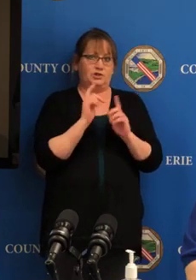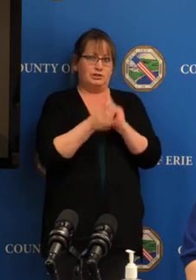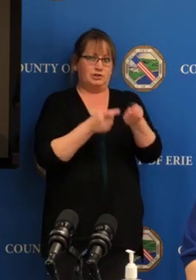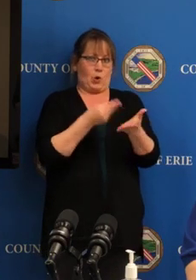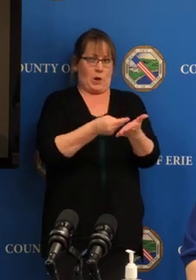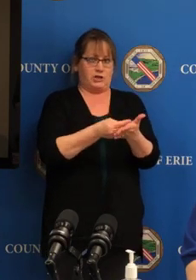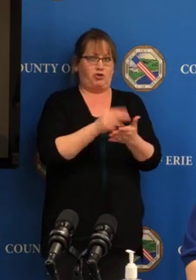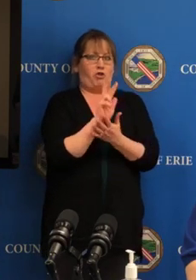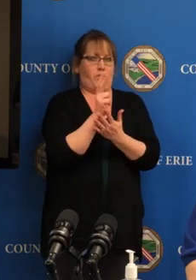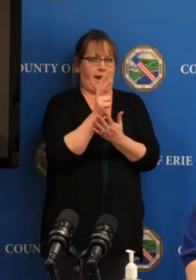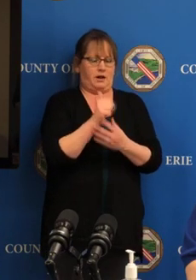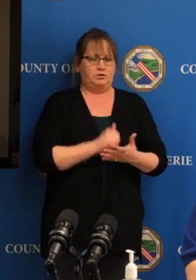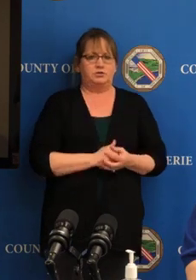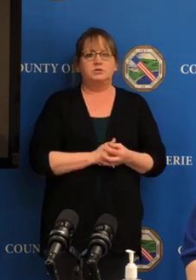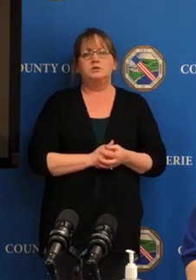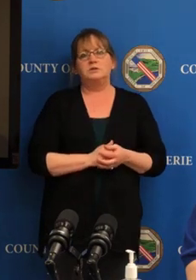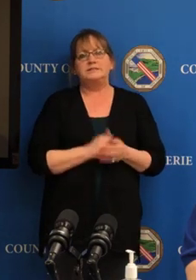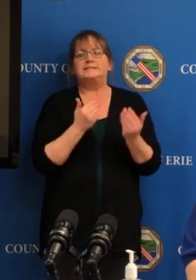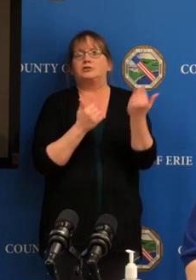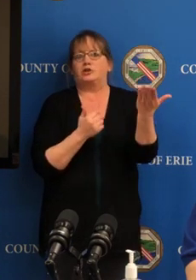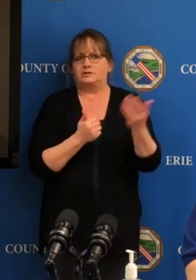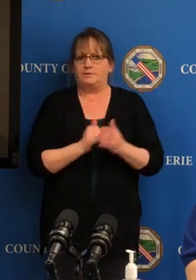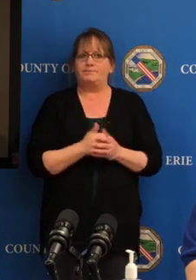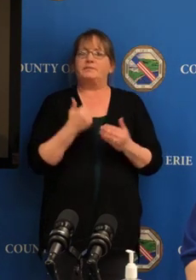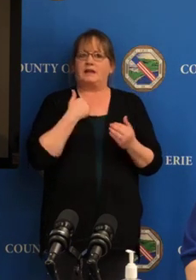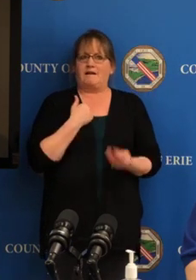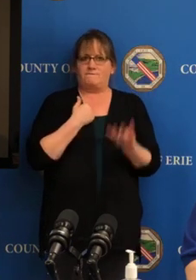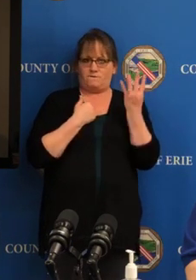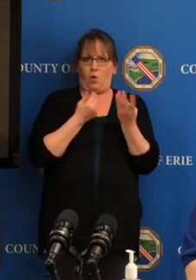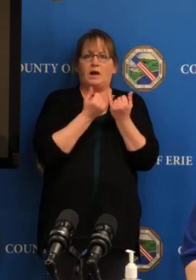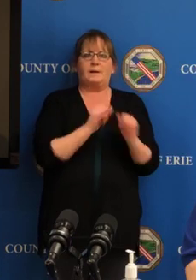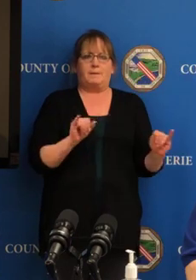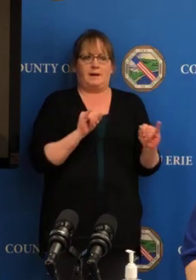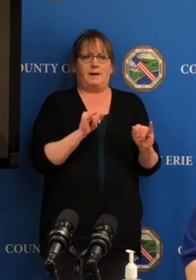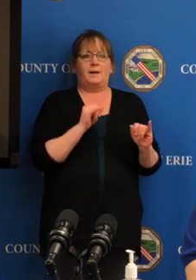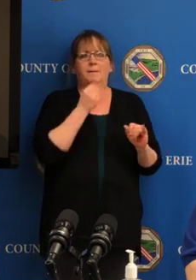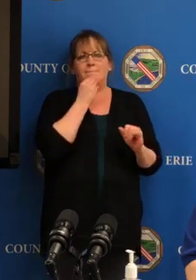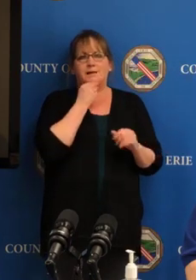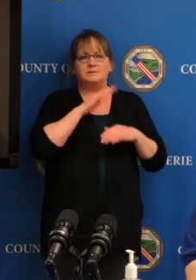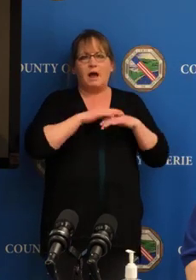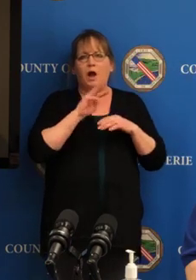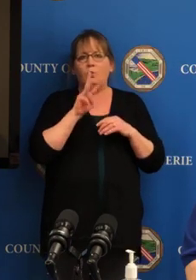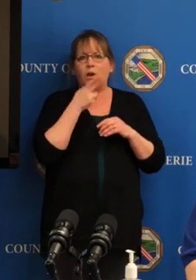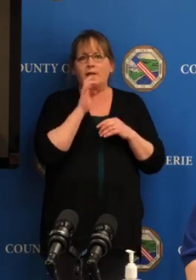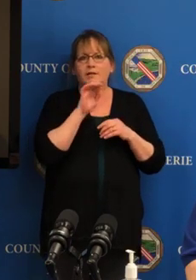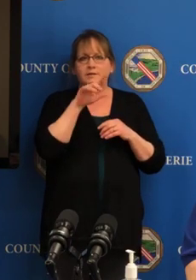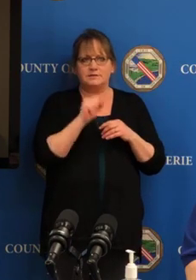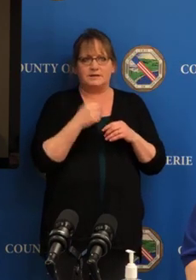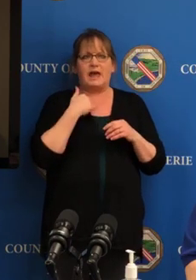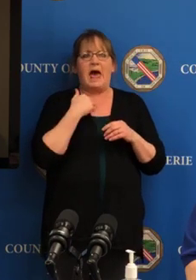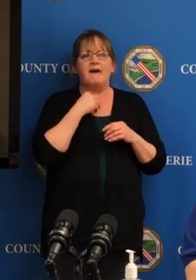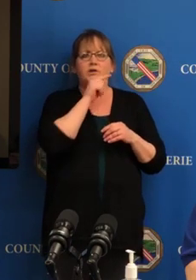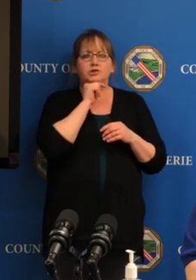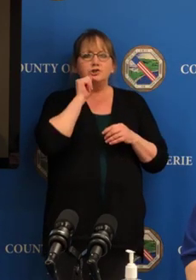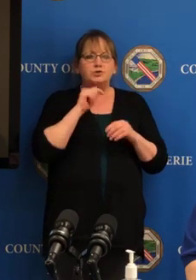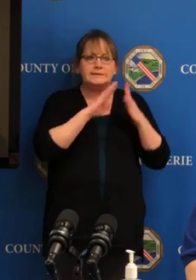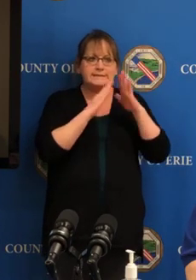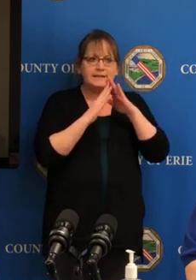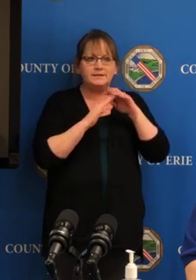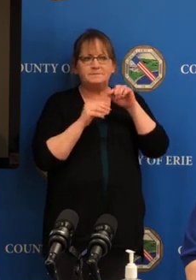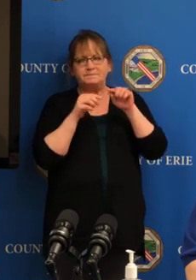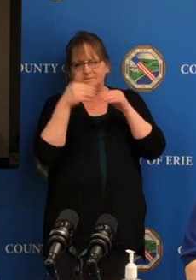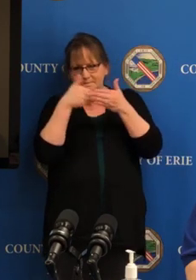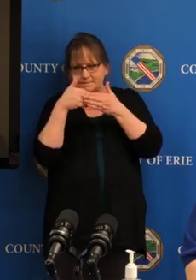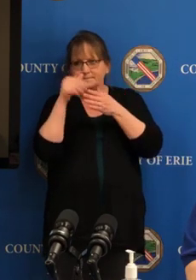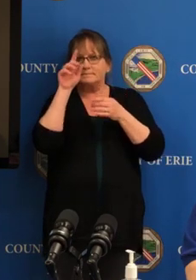$3. We also have 4 independent Meals on Wheels organizations. There's Twin City, which is up in the Tonawanda area. We